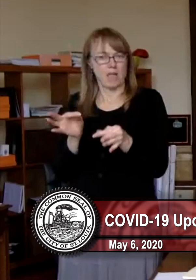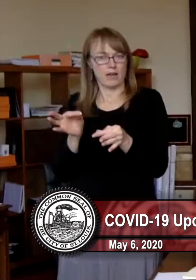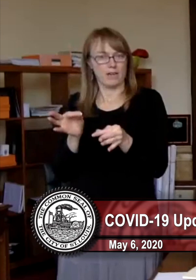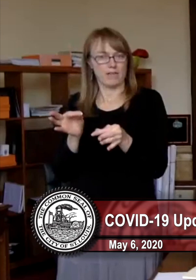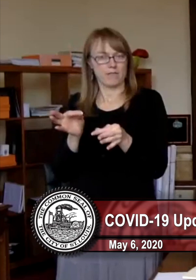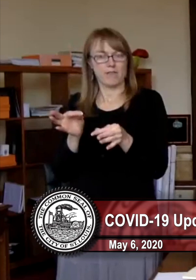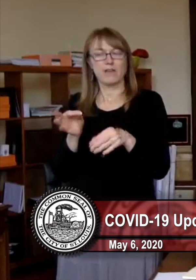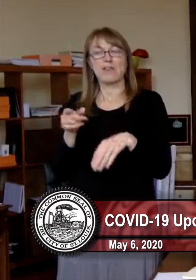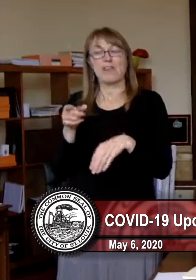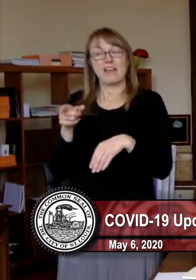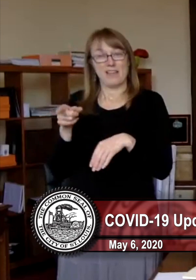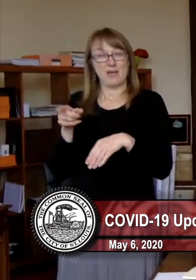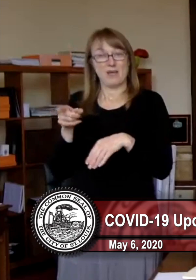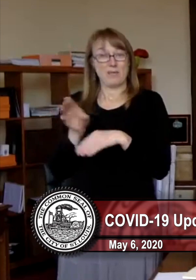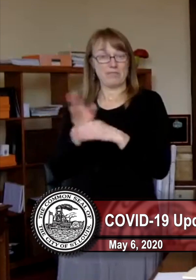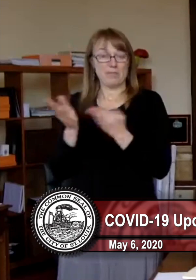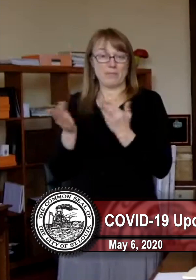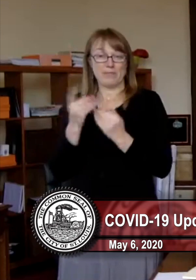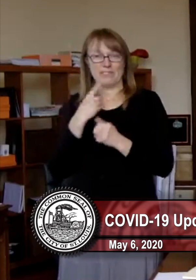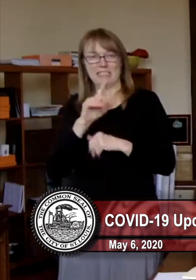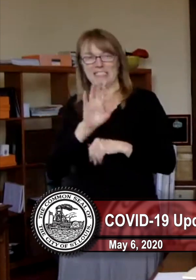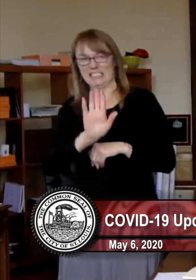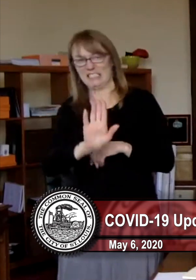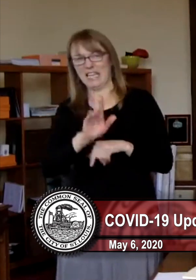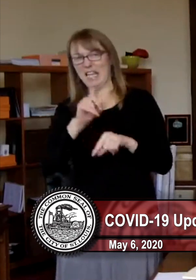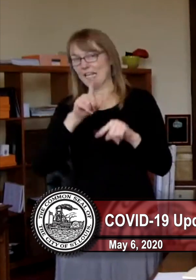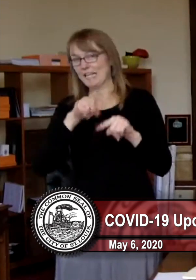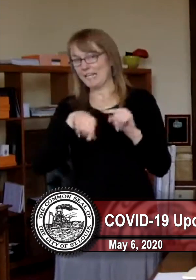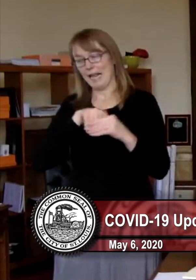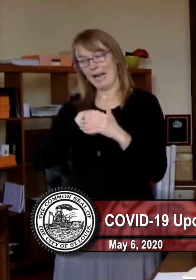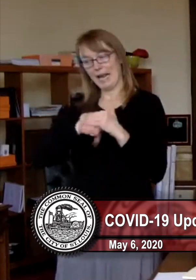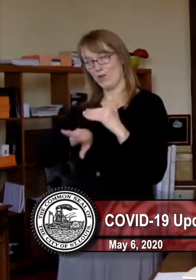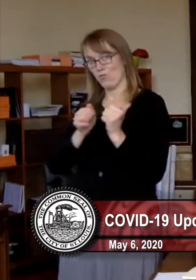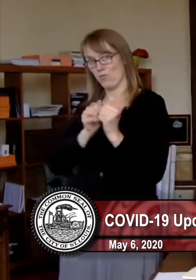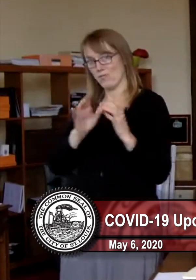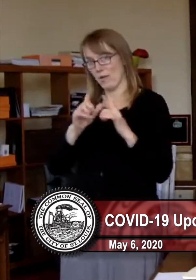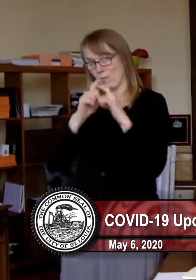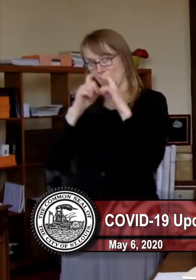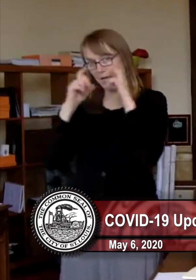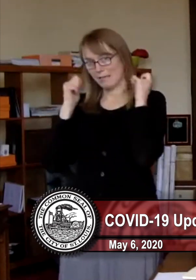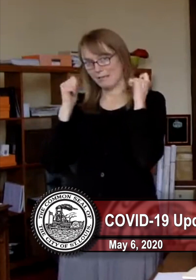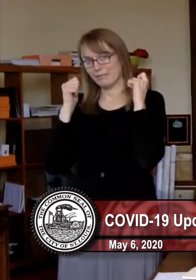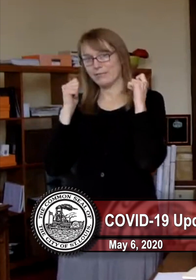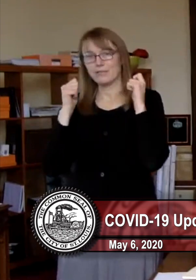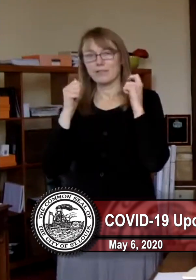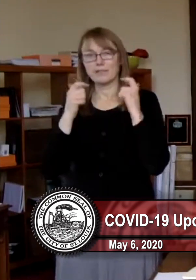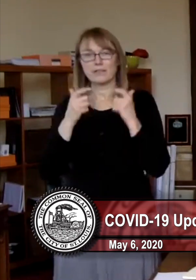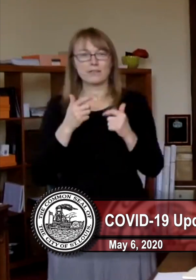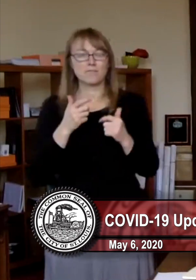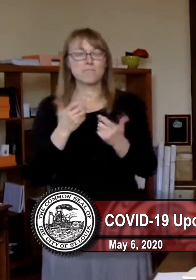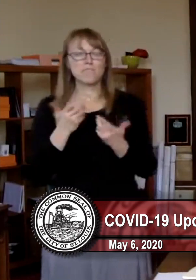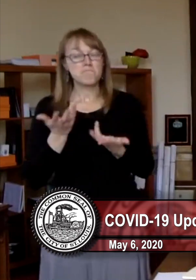you, hey, you can't come in here unless you're wearing a mask. To me, that would make some sense.